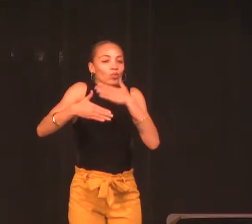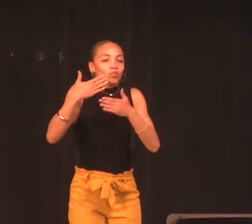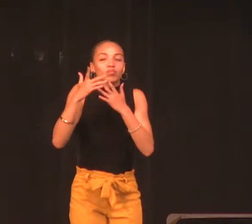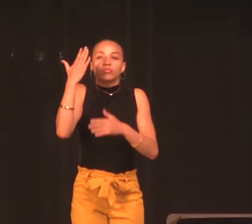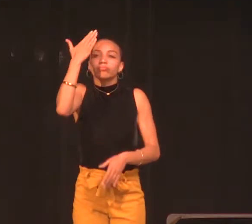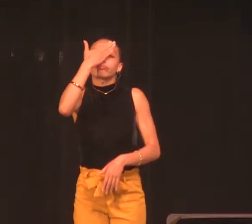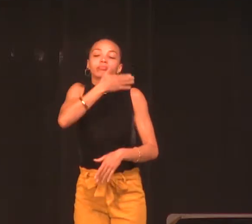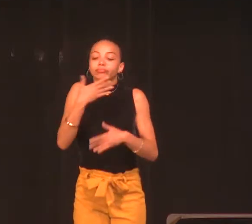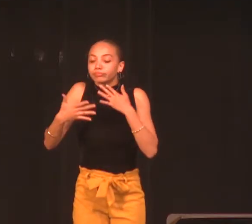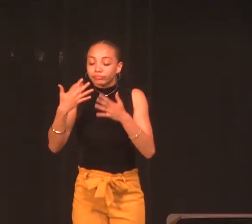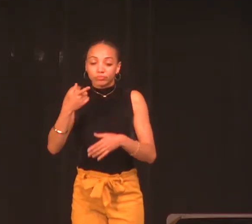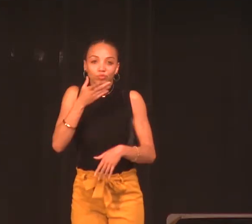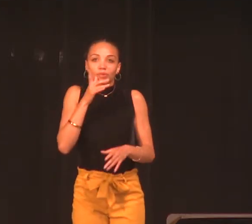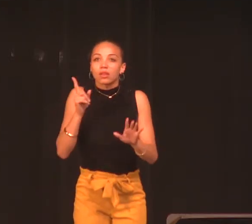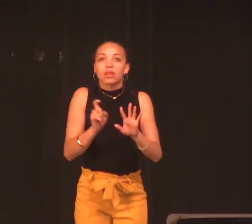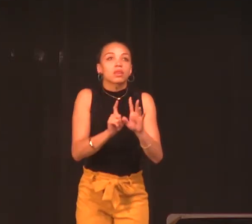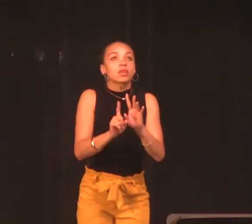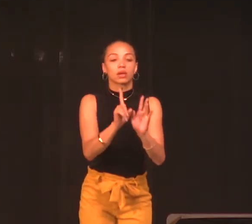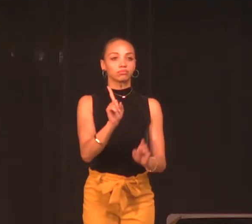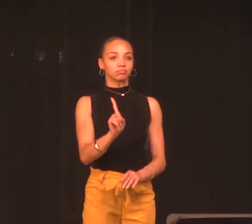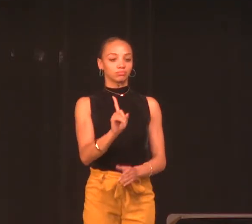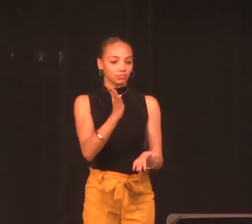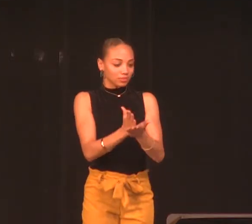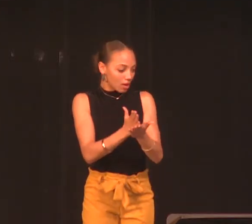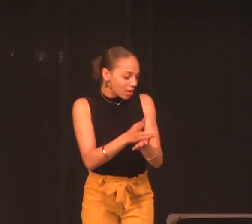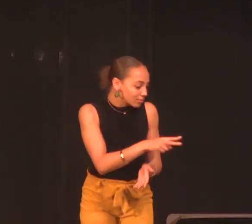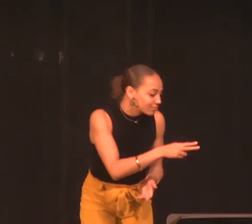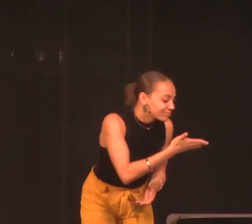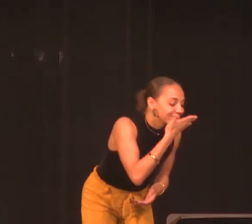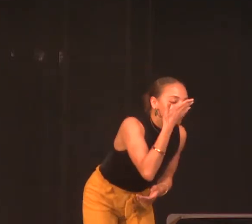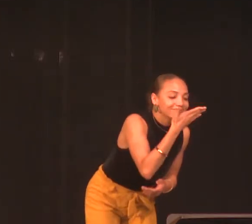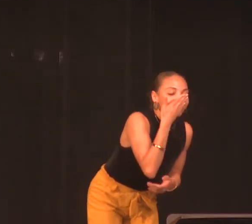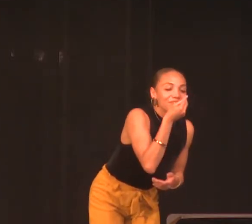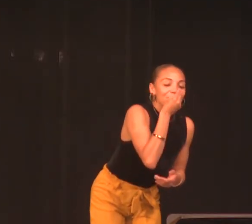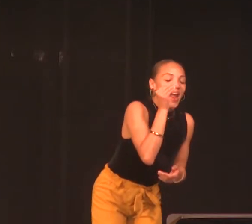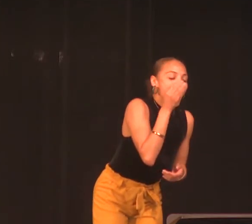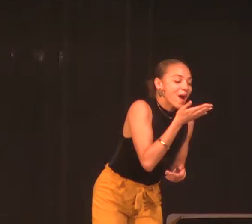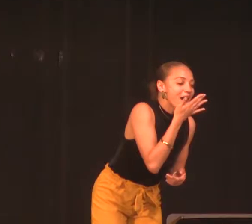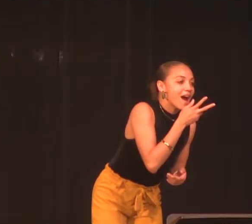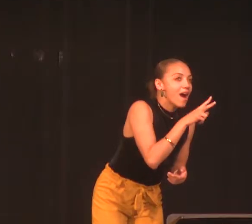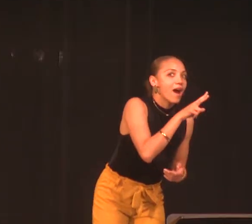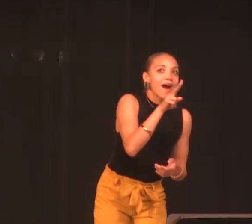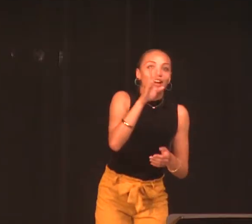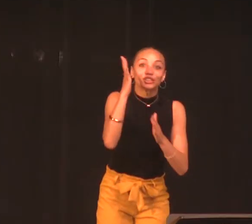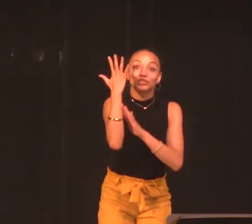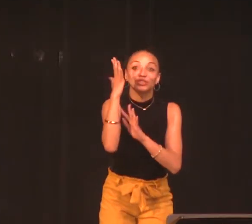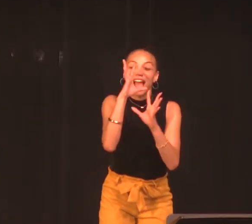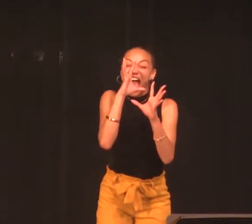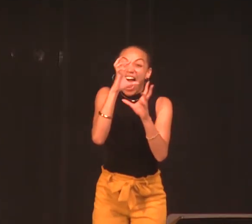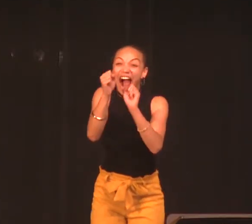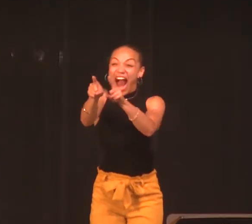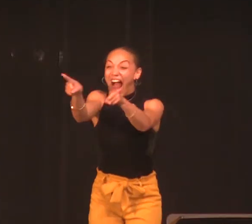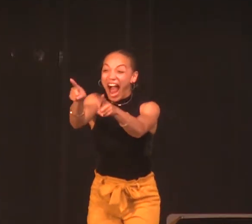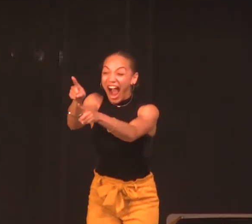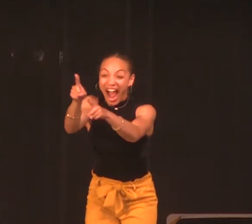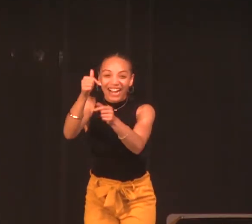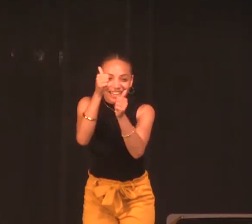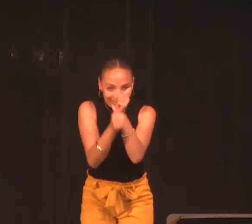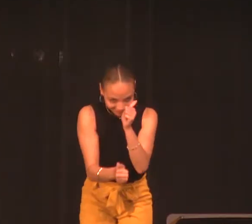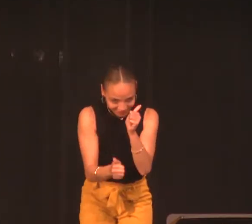As we go through the world, it's easy to get lost in it, and it's important every once in a while that we stop and smell those flowers and look